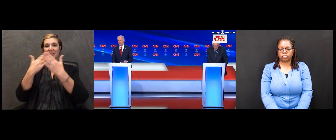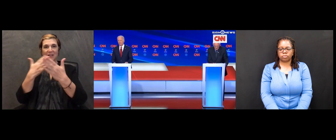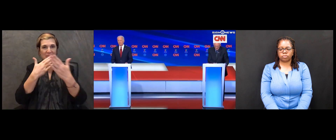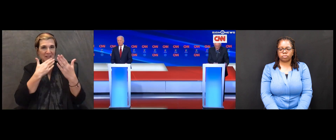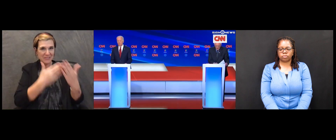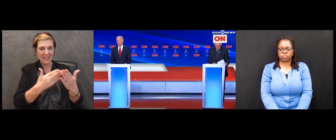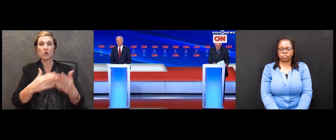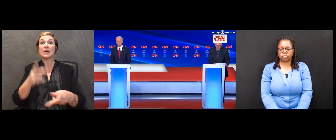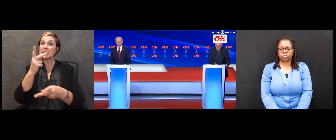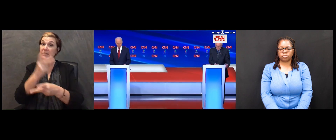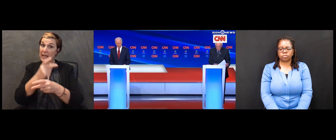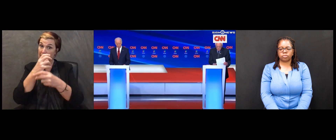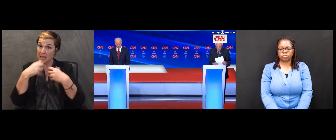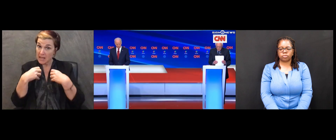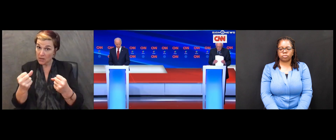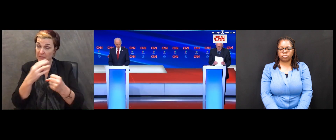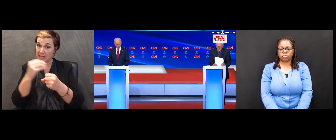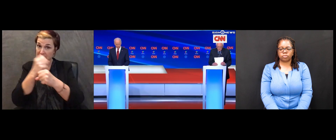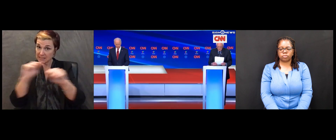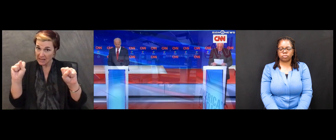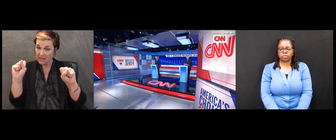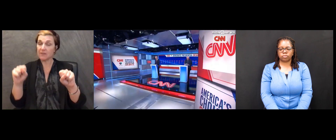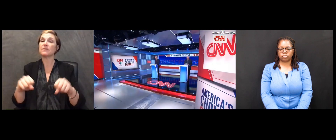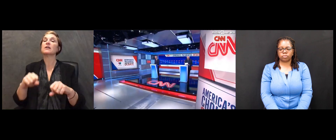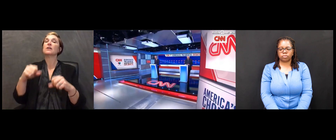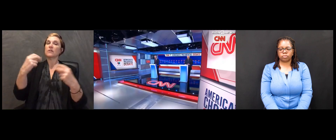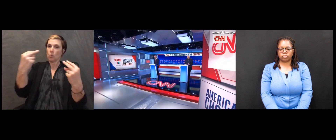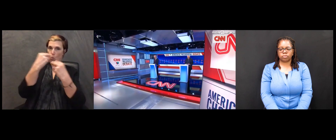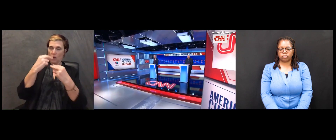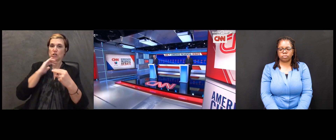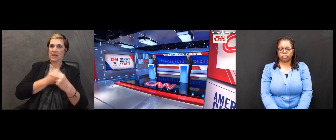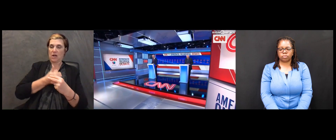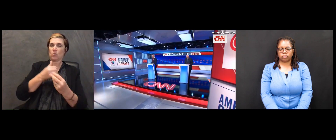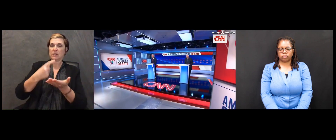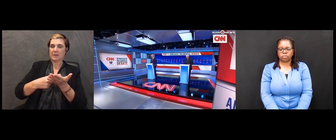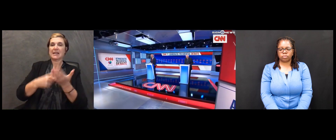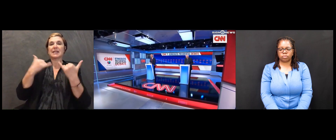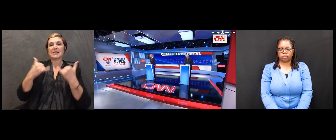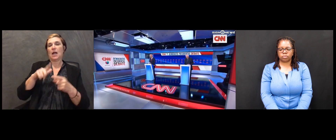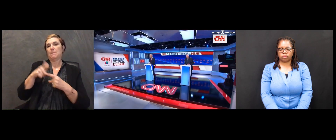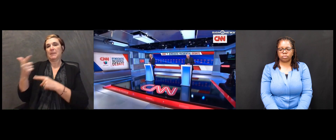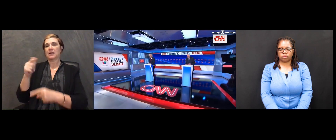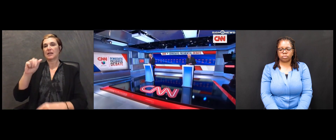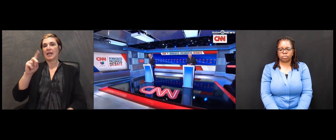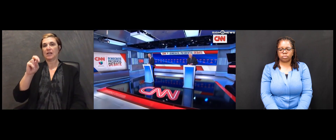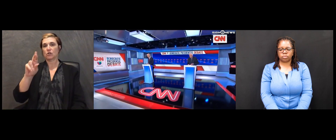of both tonight's debate and the coronavirus pandemic continues now with Anderson Cooper.